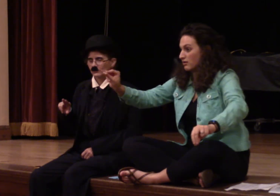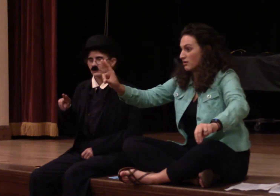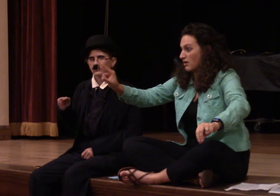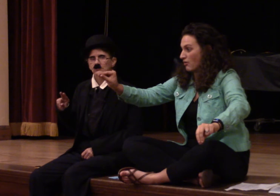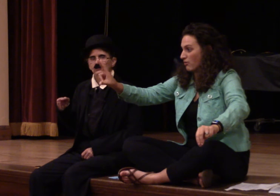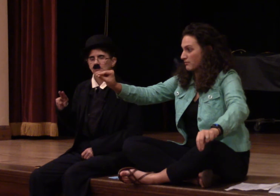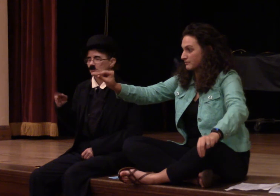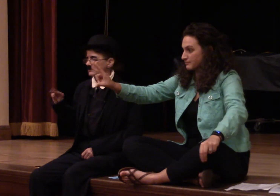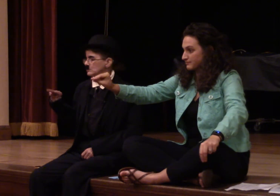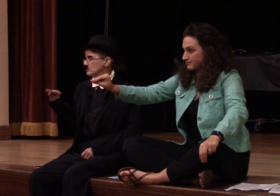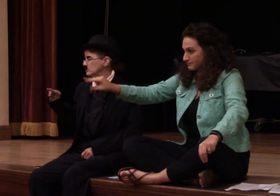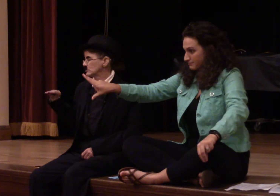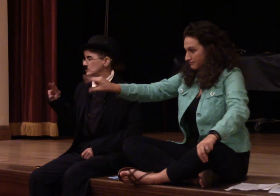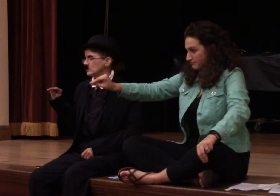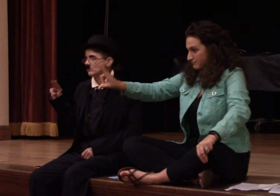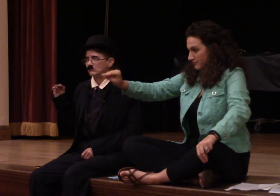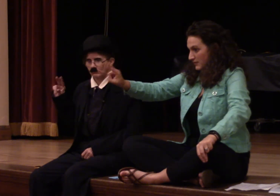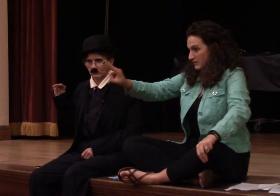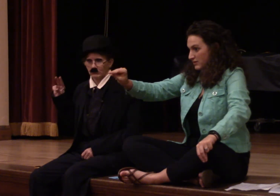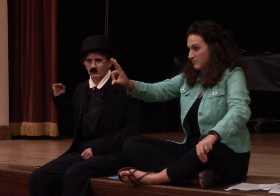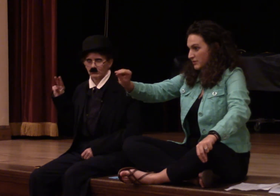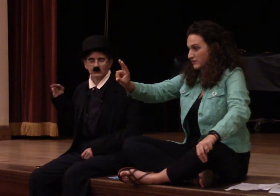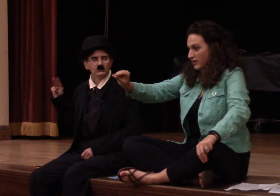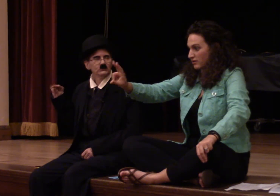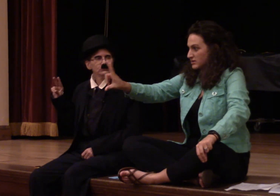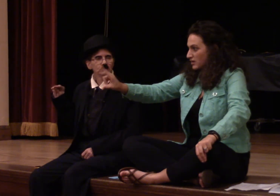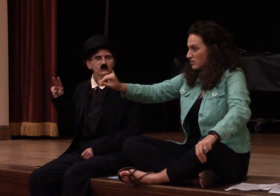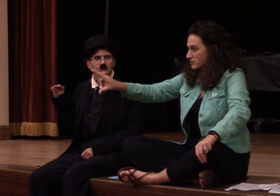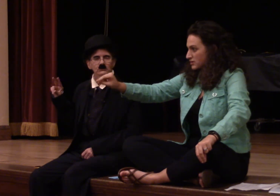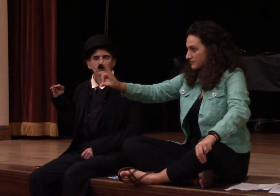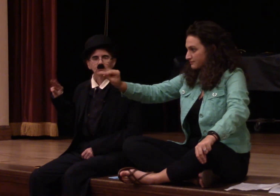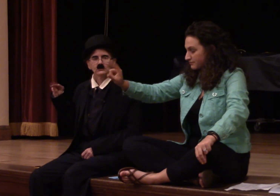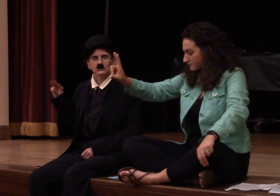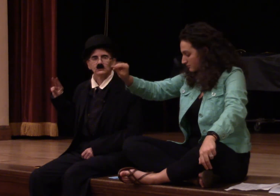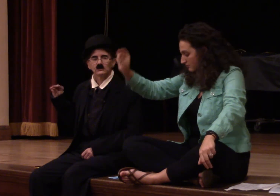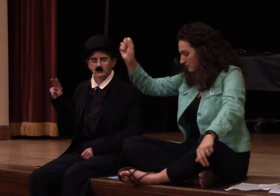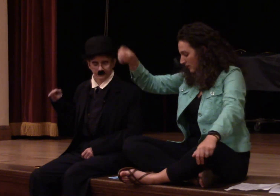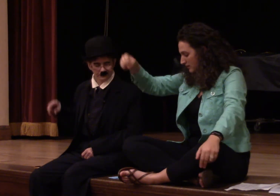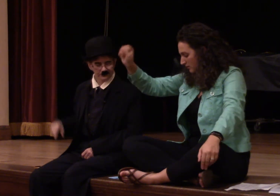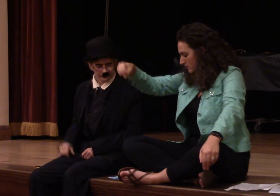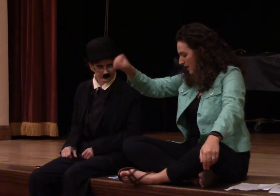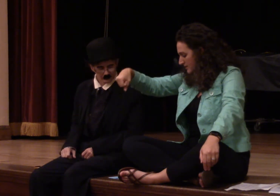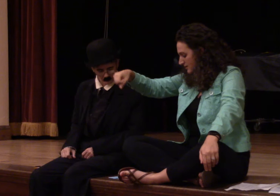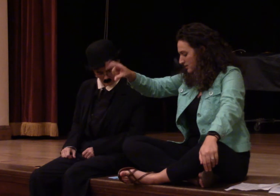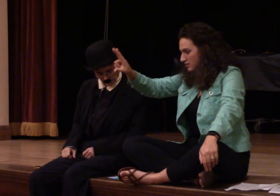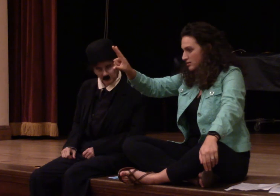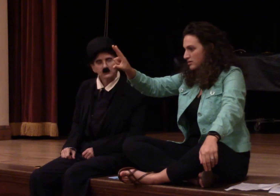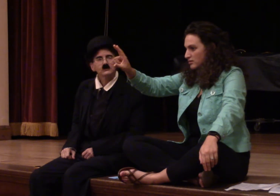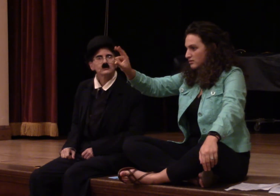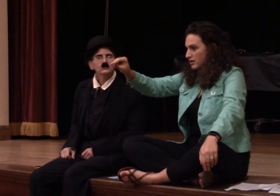no. So keep those fingers closed. So yes,